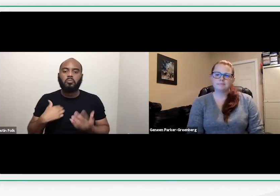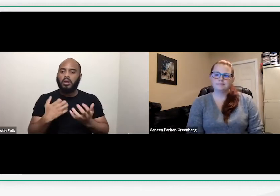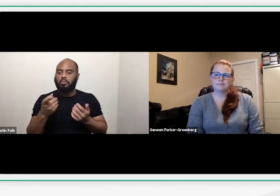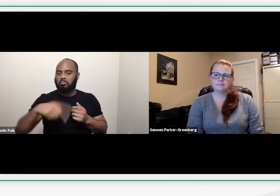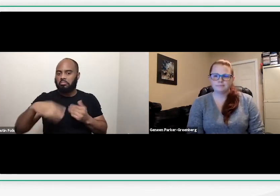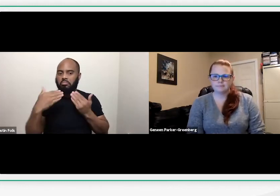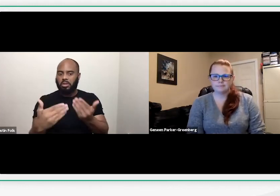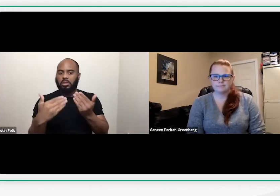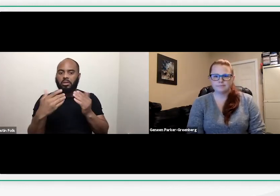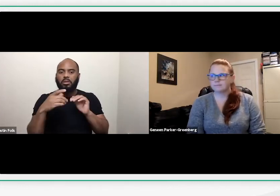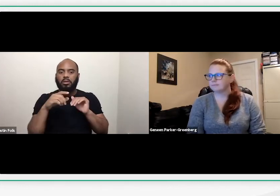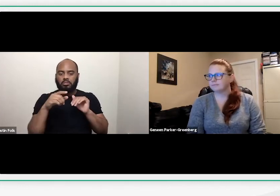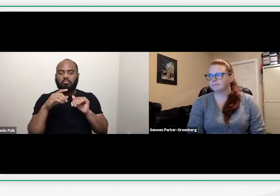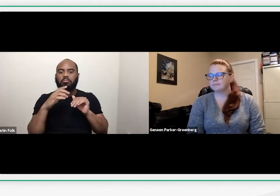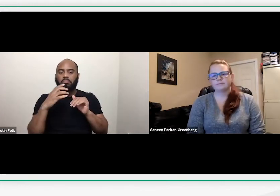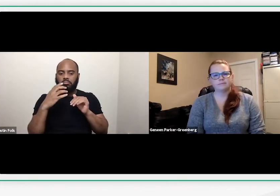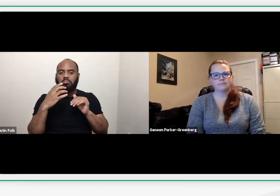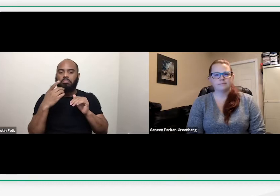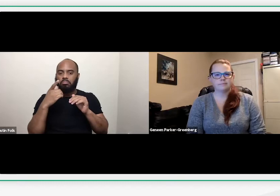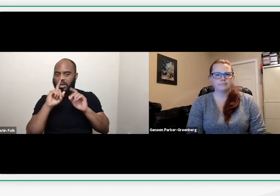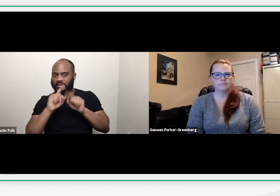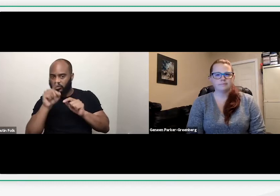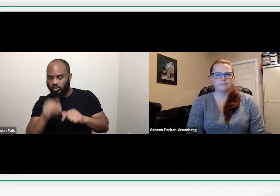So, we're going to start the night in our conversation with a poll.